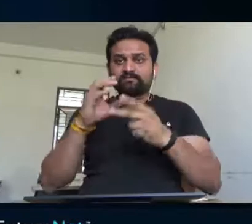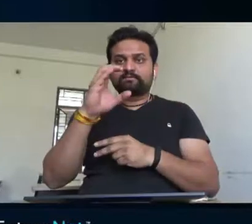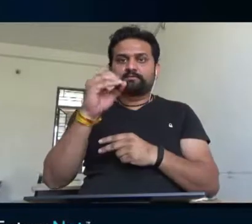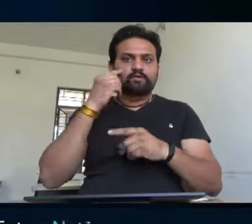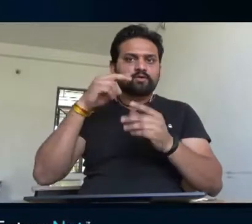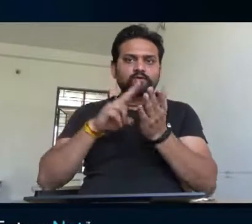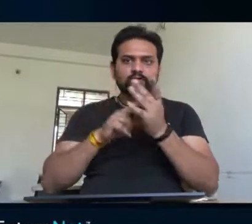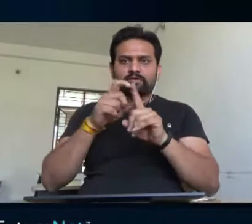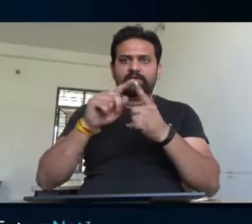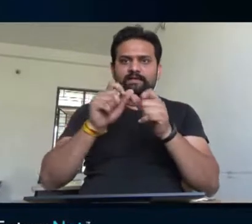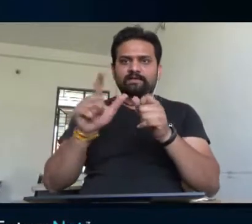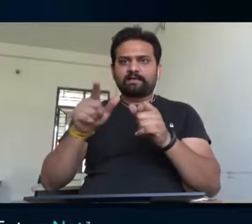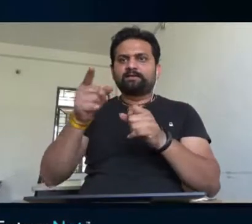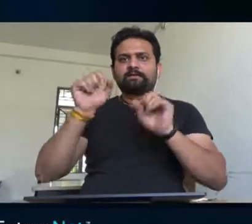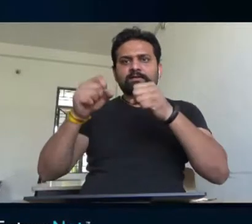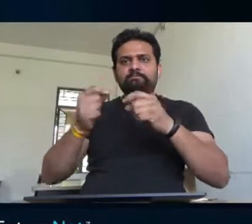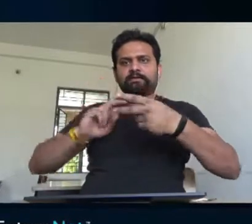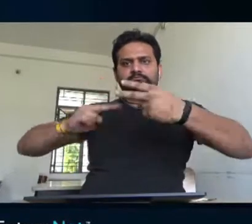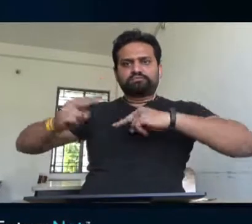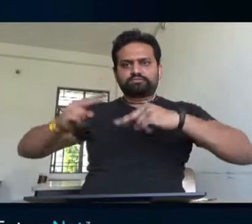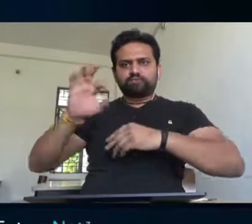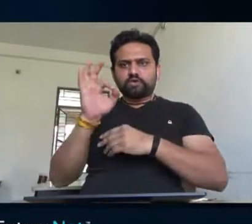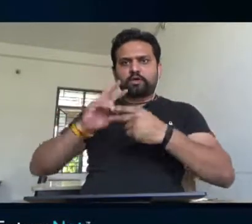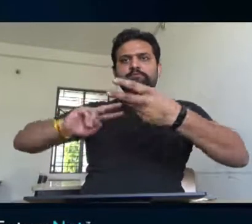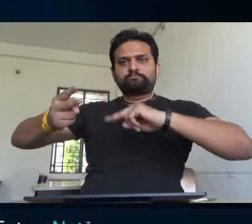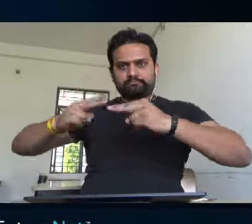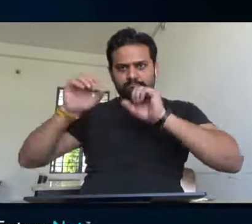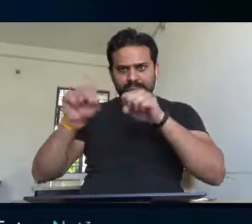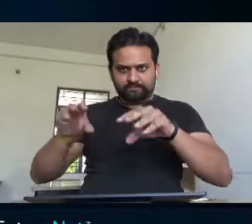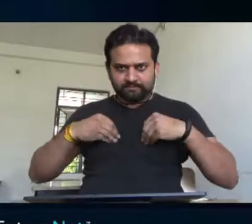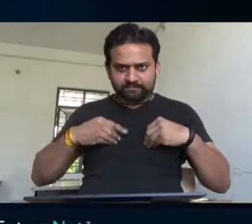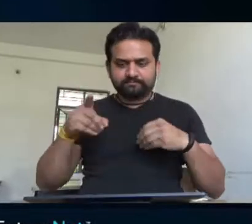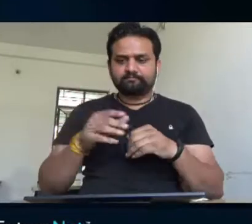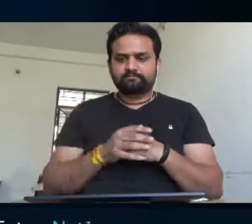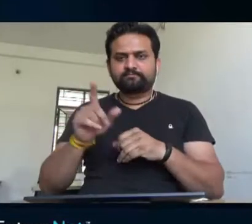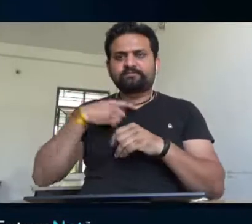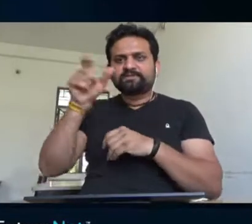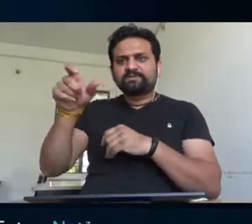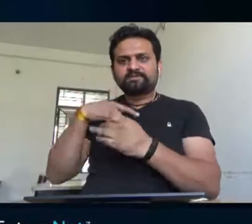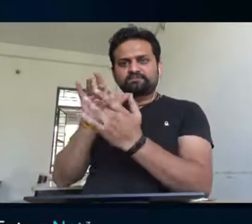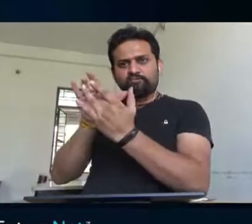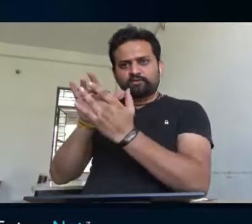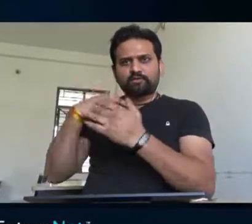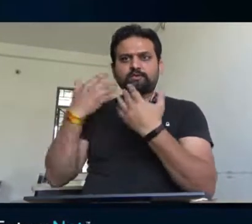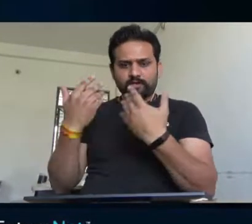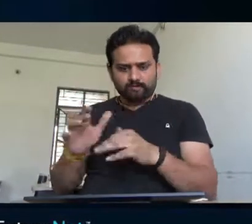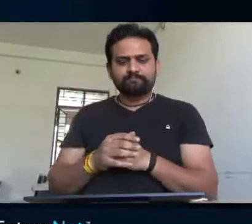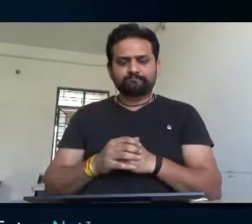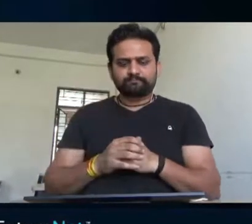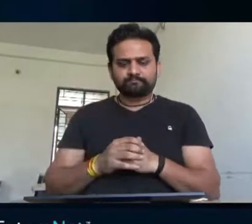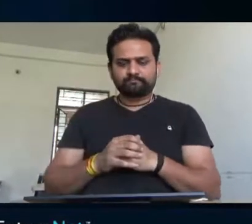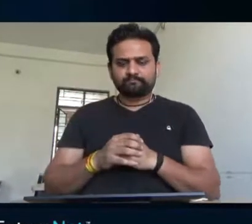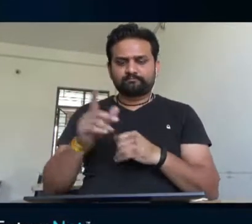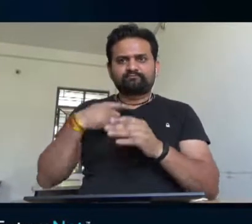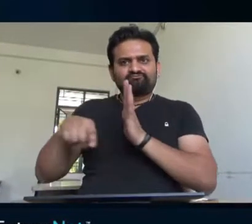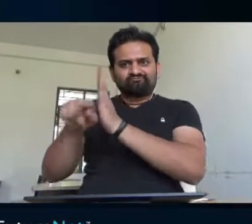which will accept the Futuro. Everything is still done, and I am by myself in contact with guys from Bittrex, and we